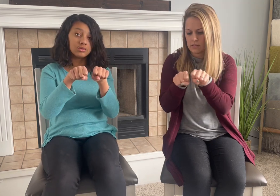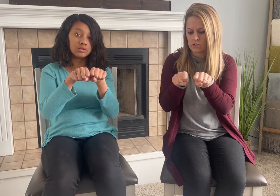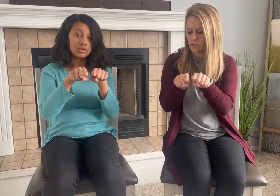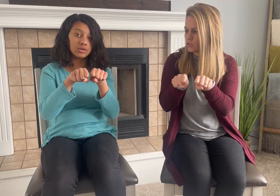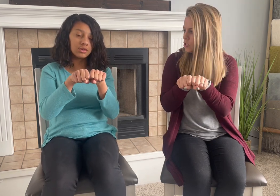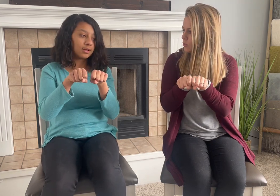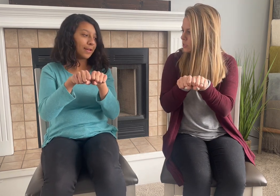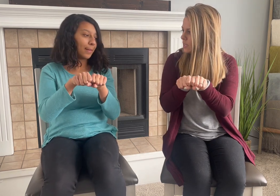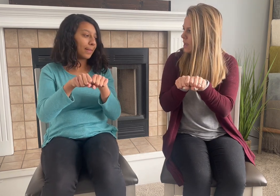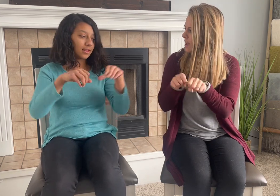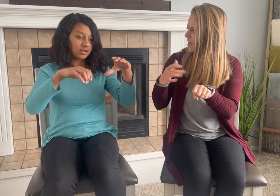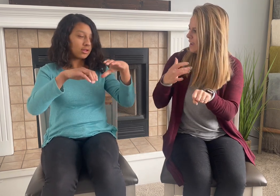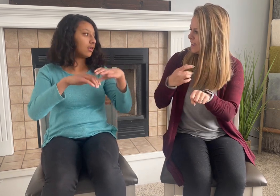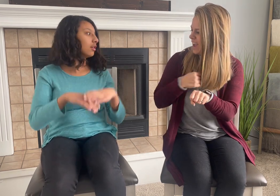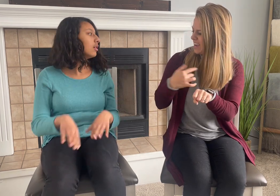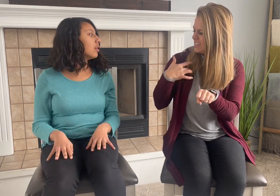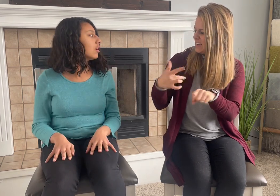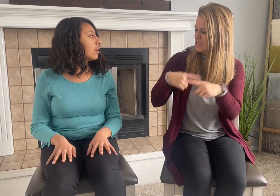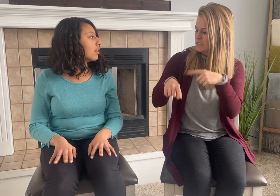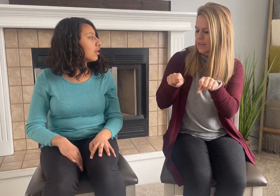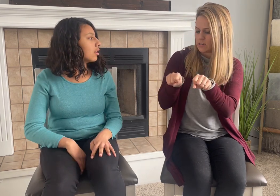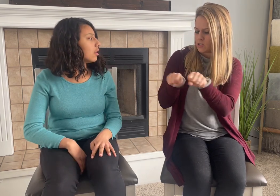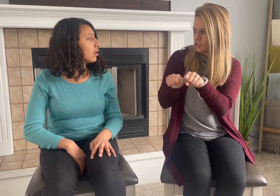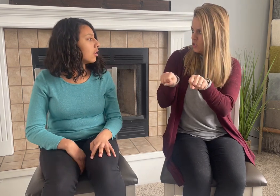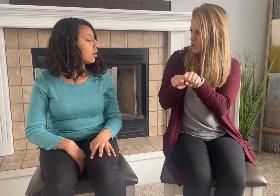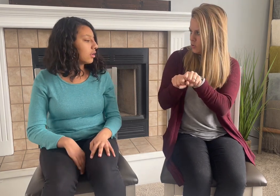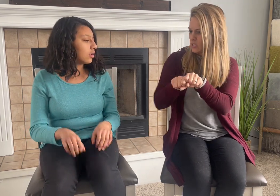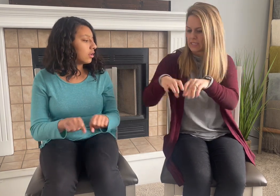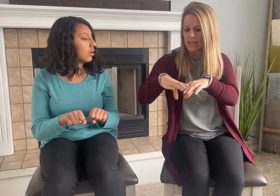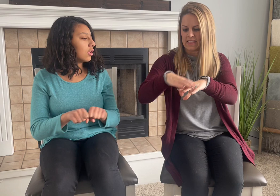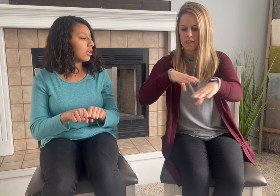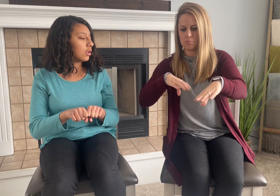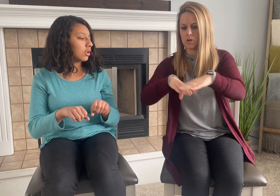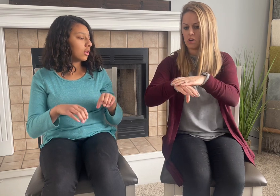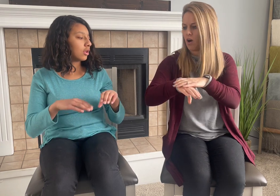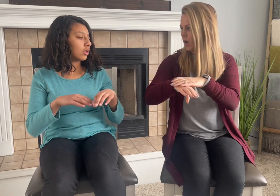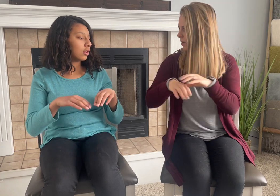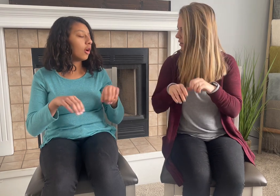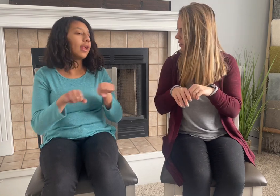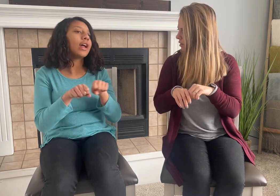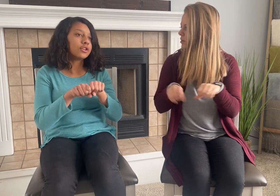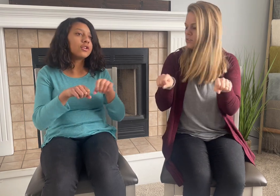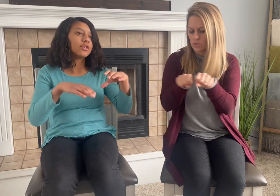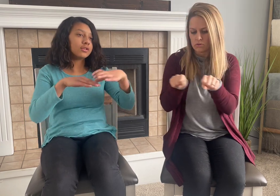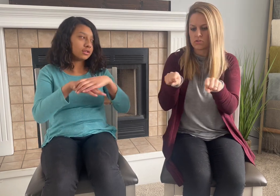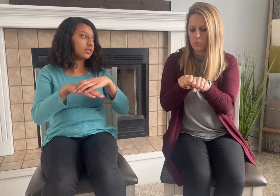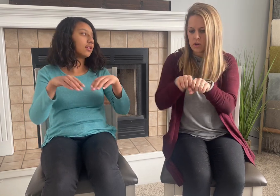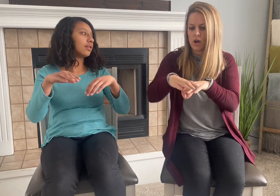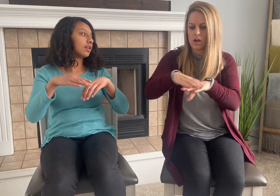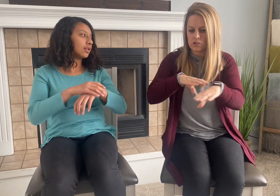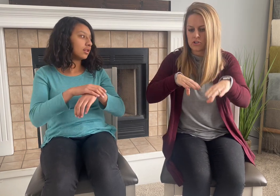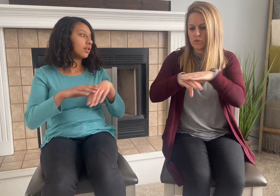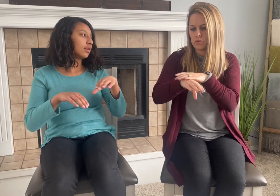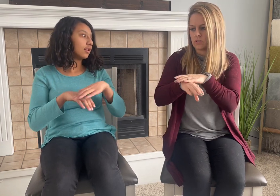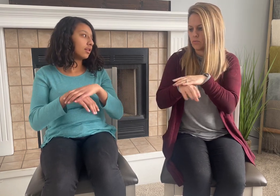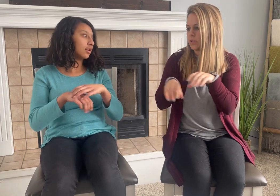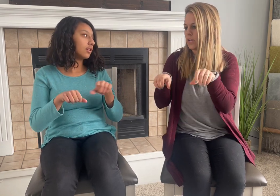Yeah. So shoes. And I tend to sign shoes and then put on. So put on shoes is really